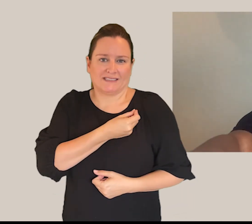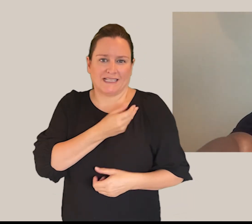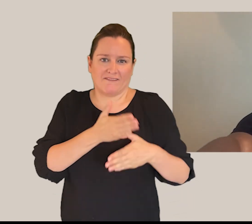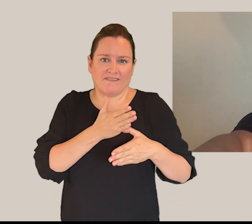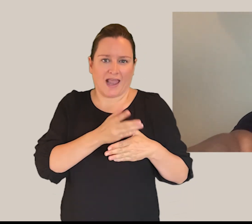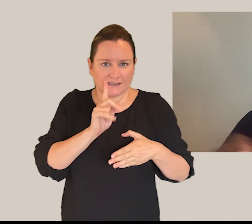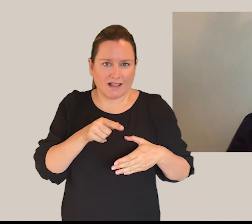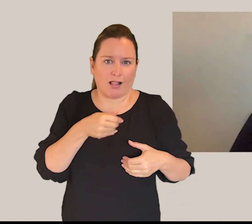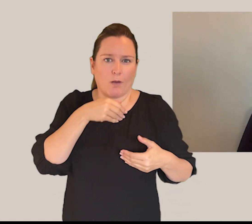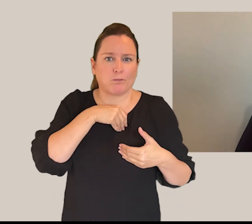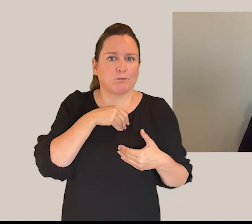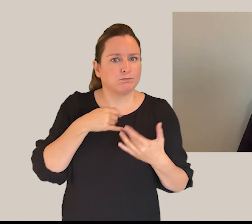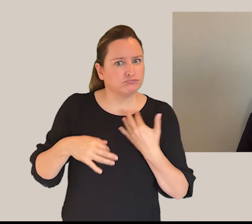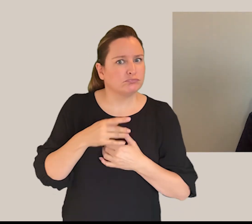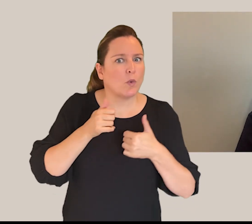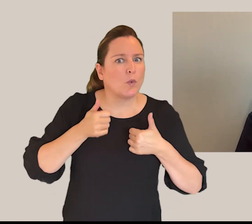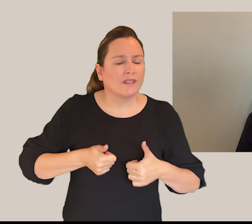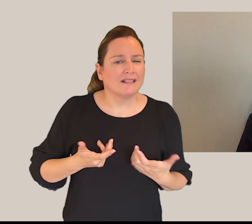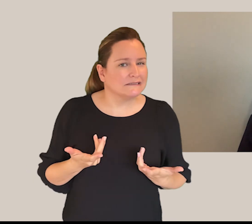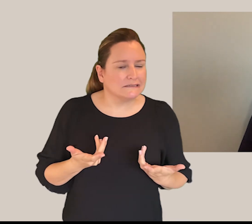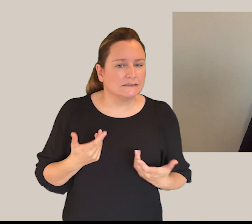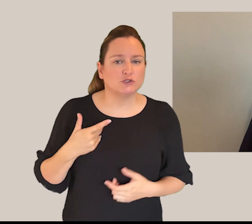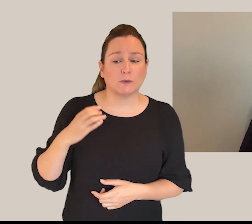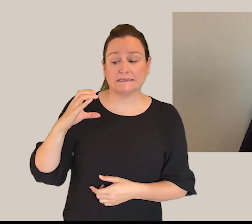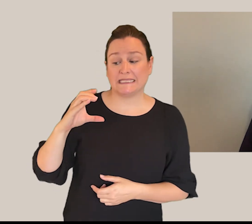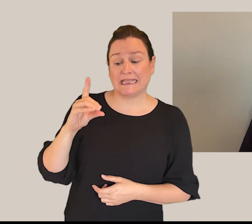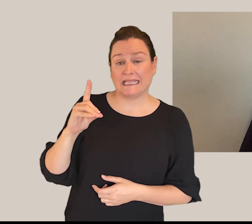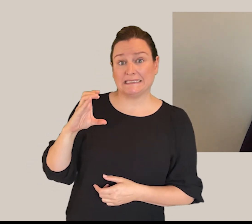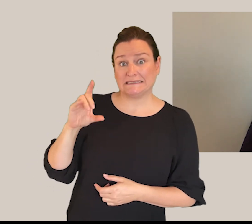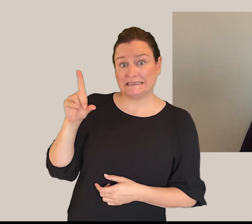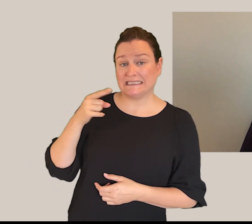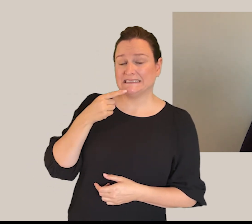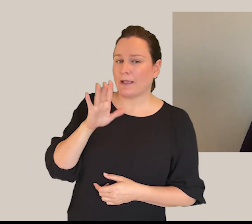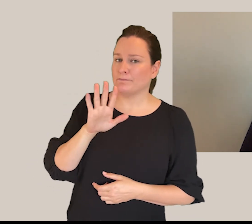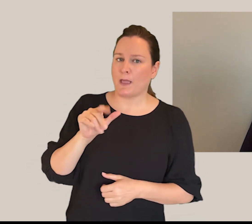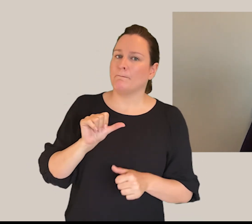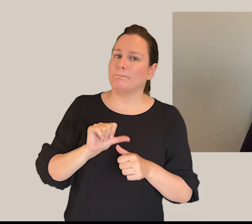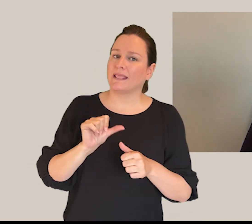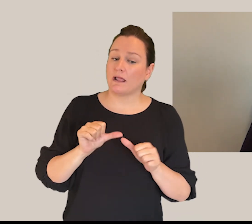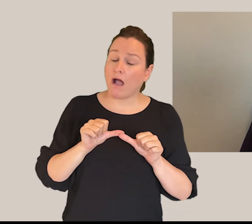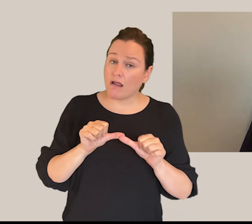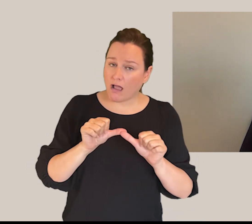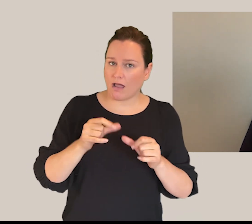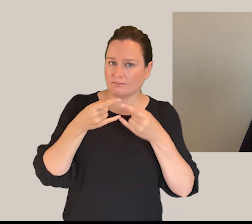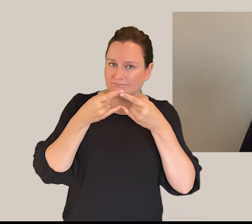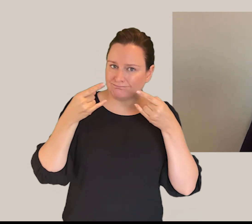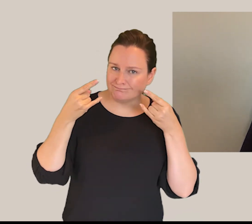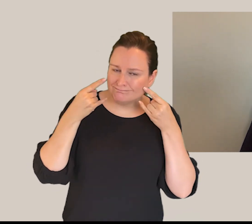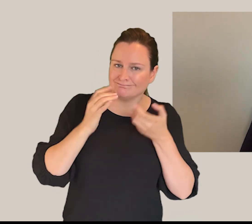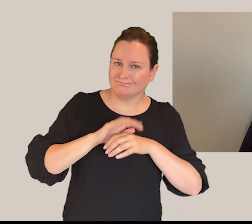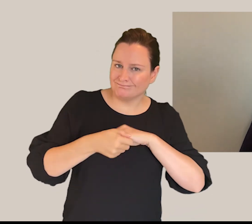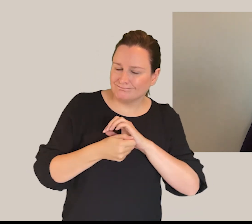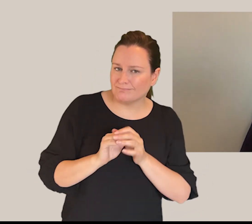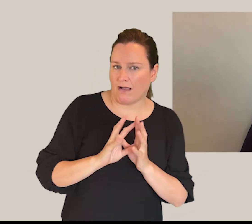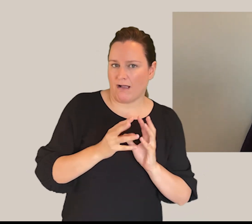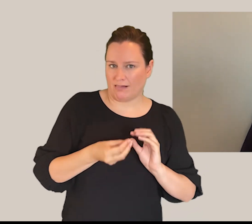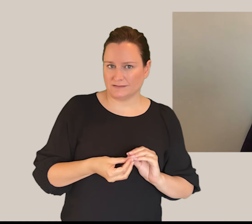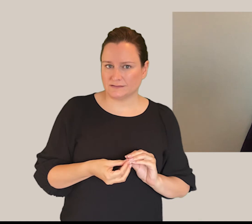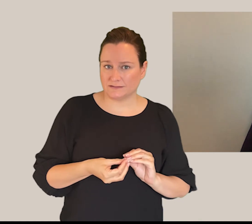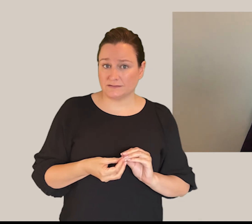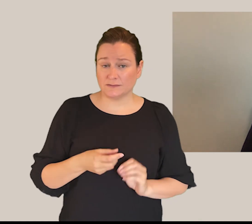effective for, the CDC advises ongoing preventative and protective measures, even